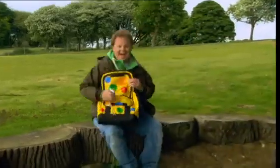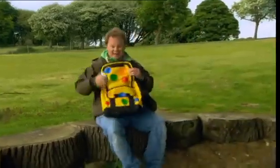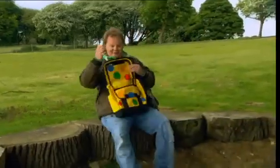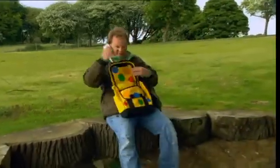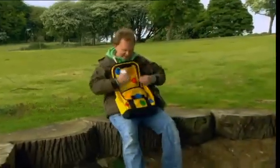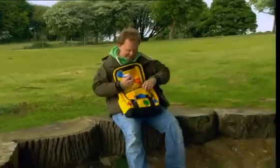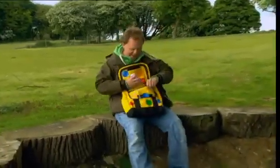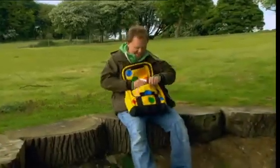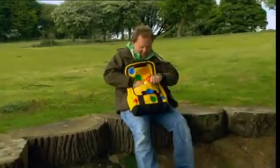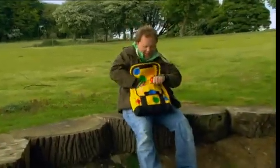Right then.